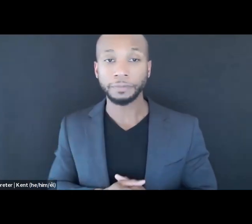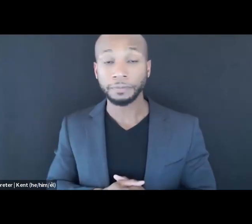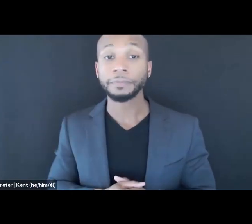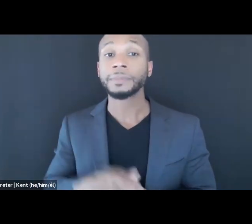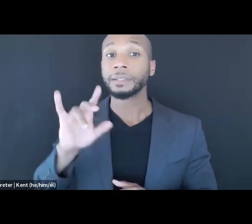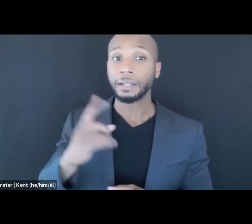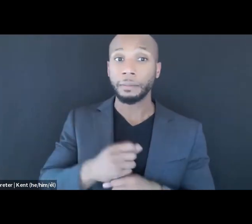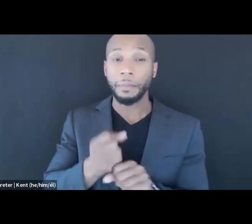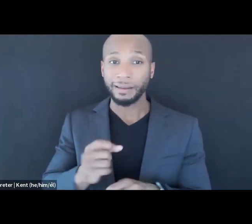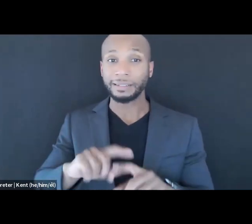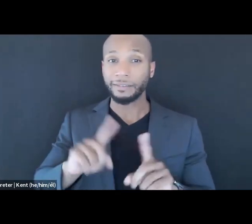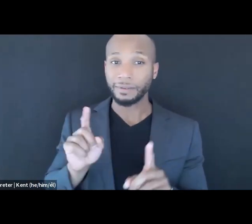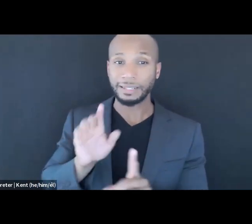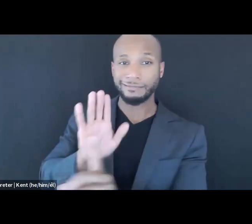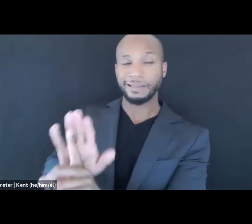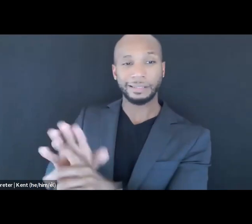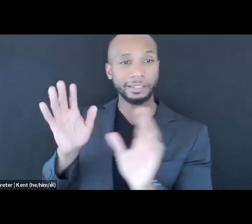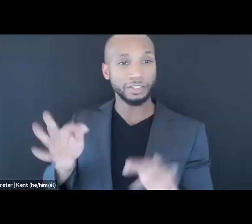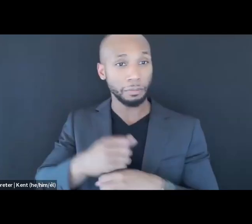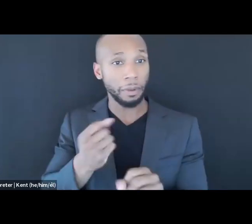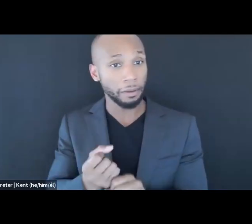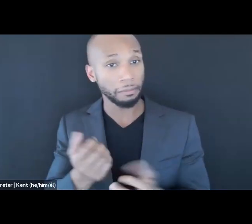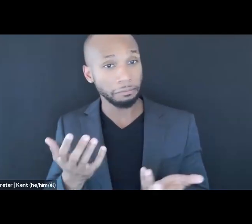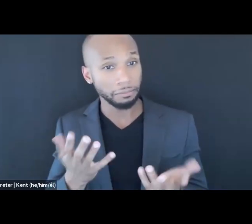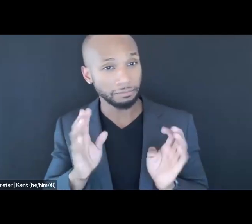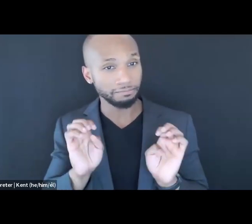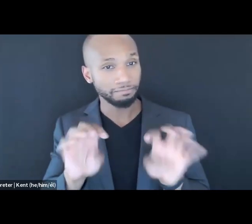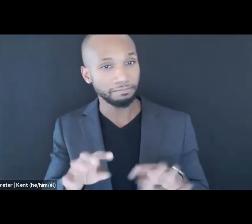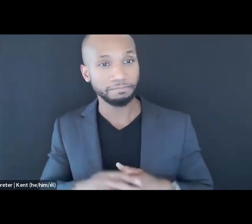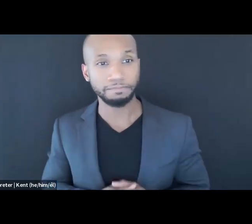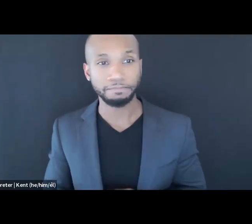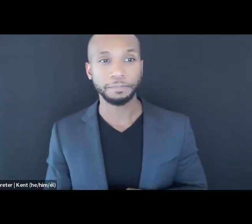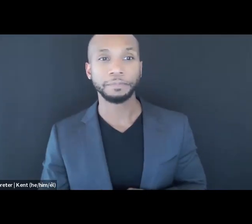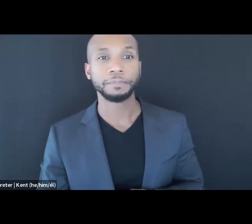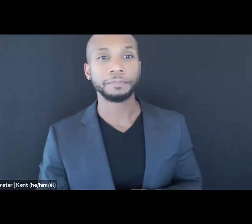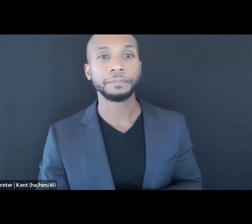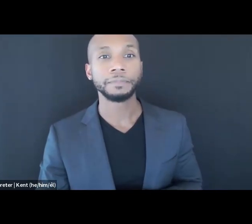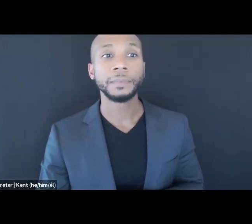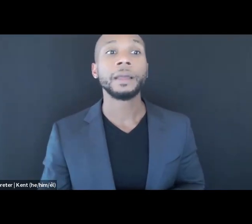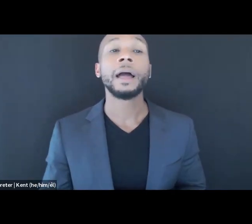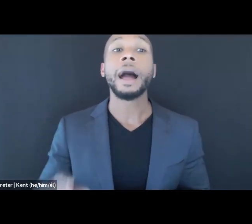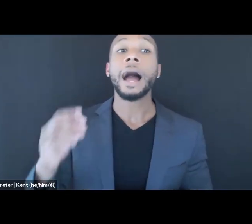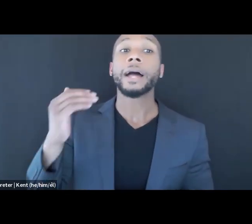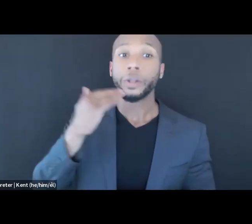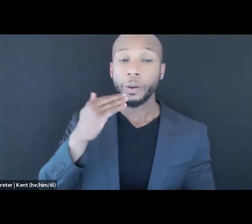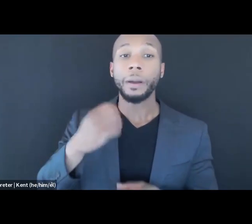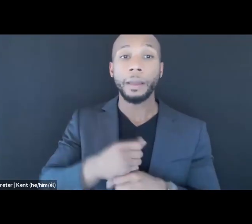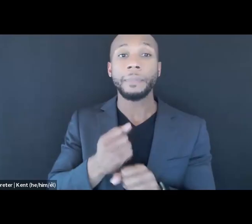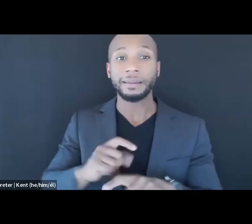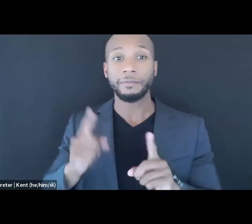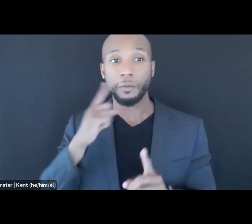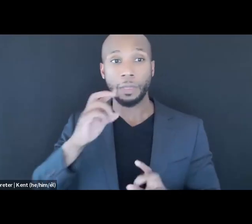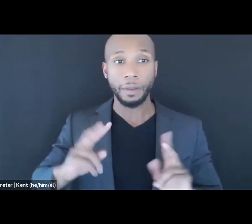a difference in his decision making? I do not know. I do know it made a big difference to those